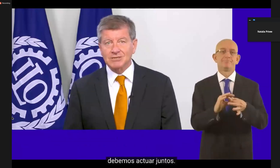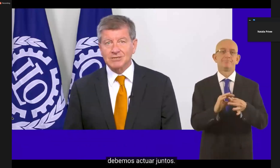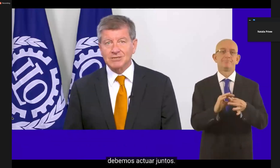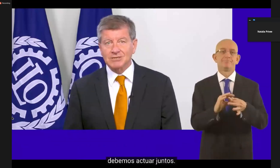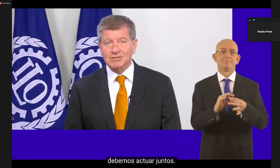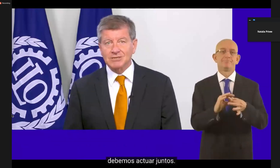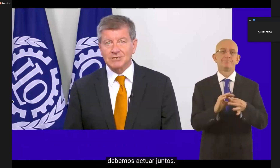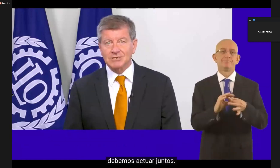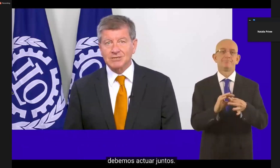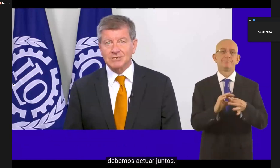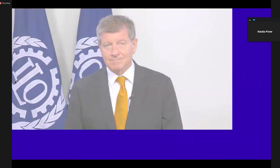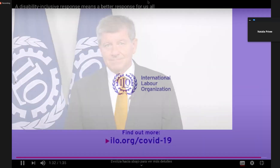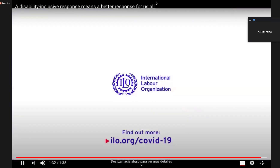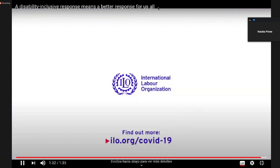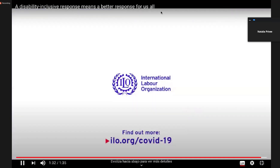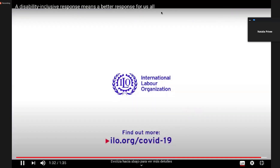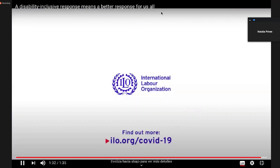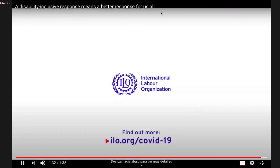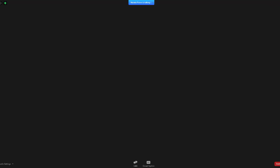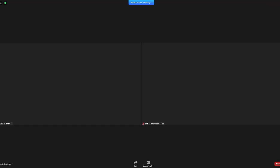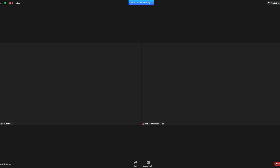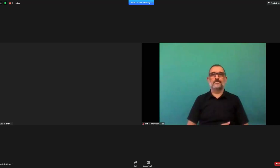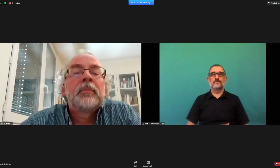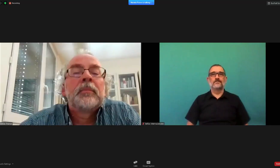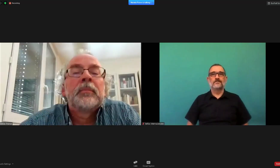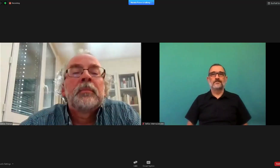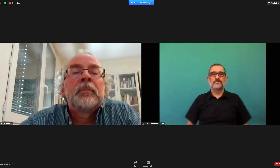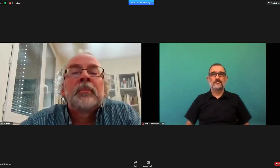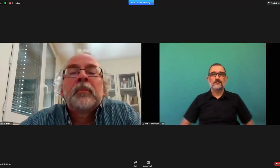must act together.